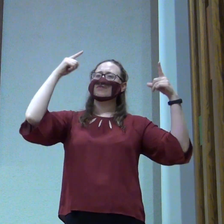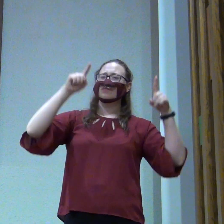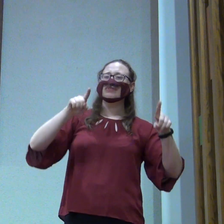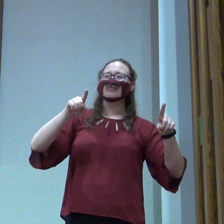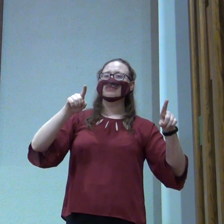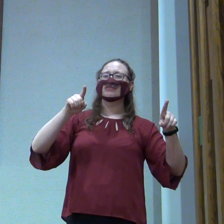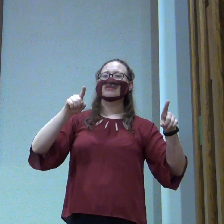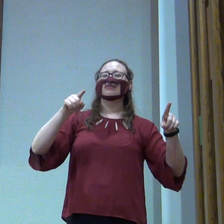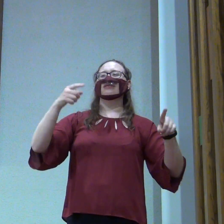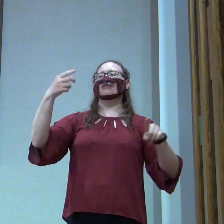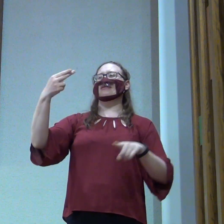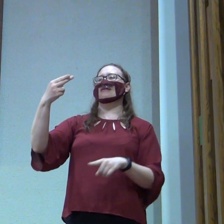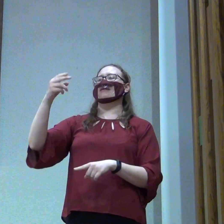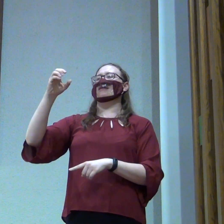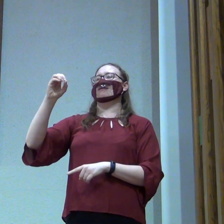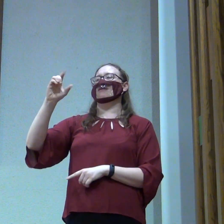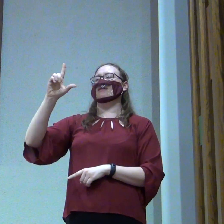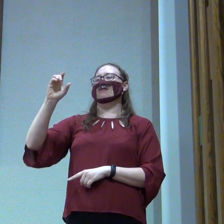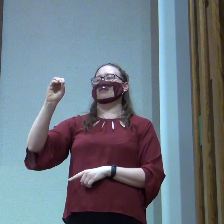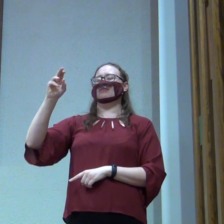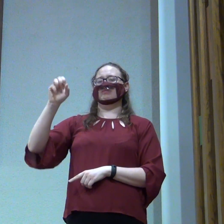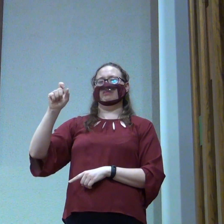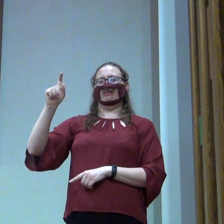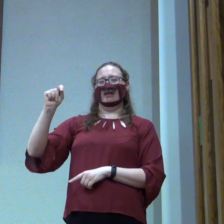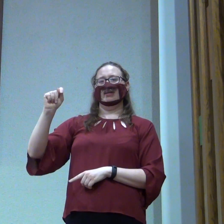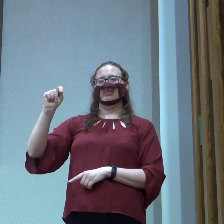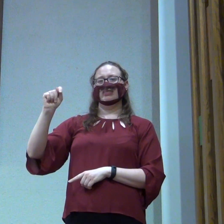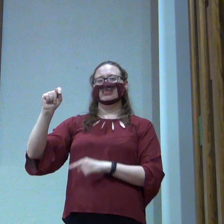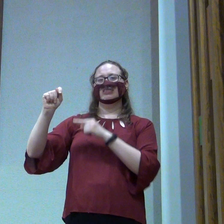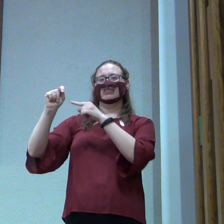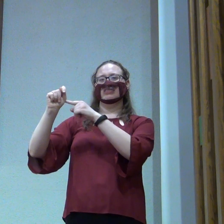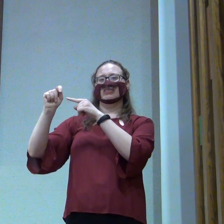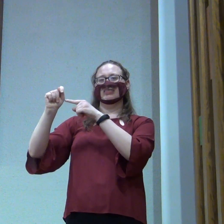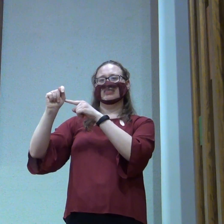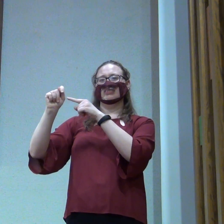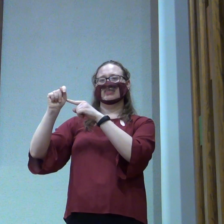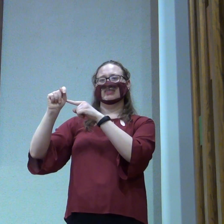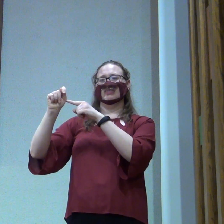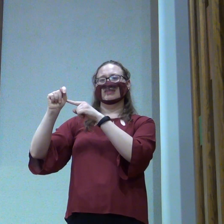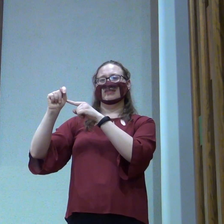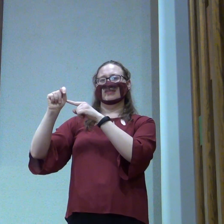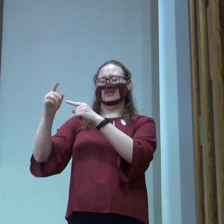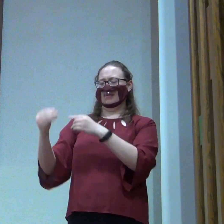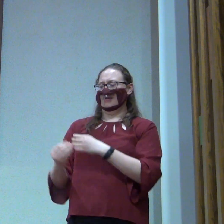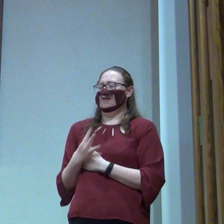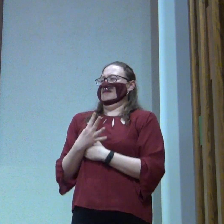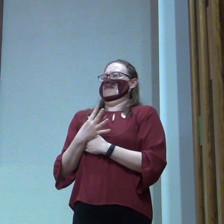the Holocaust caused many of them to lose their faith.